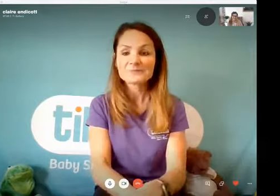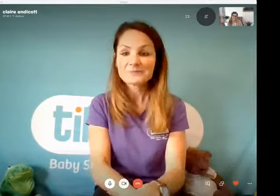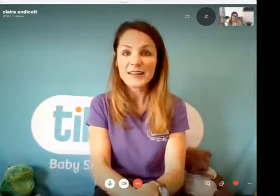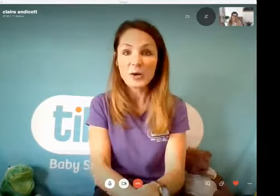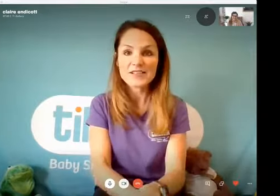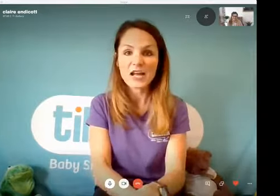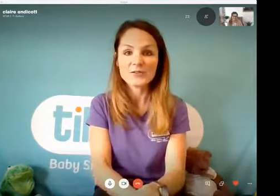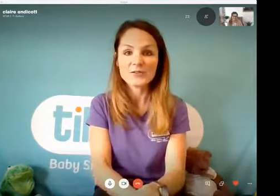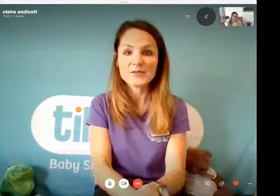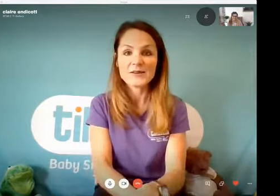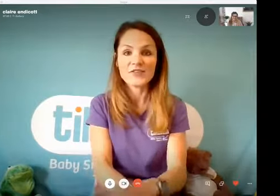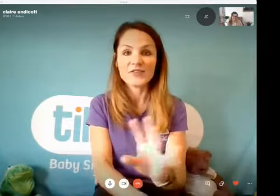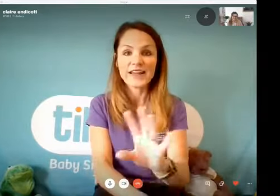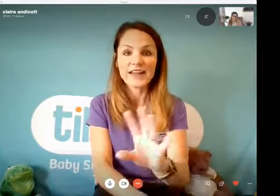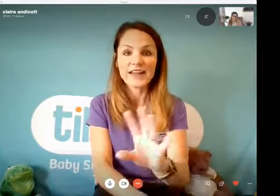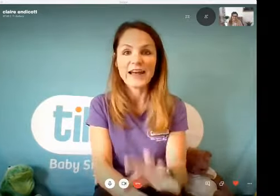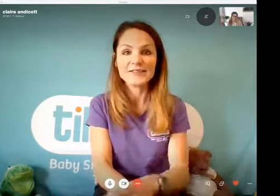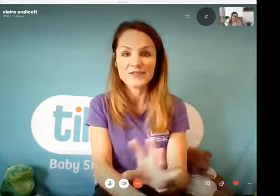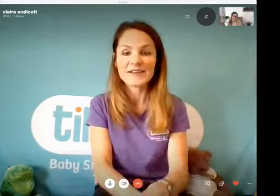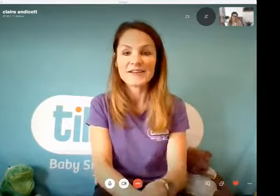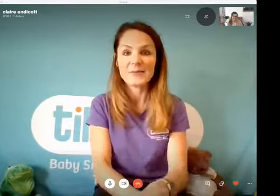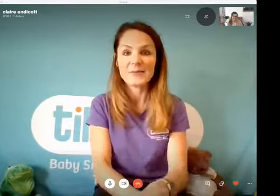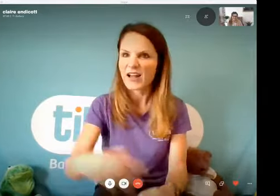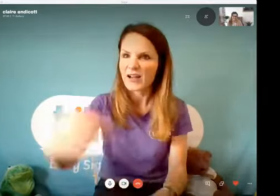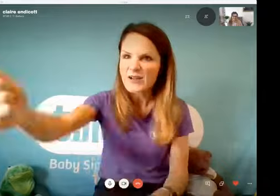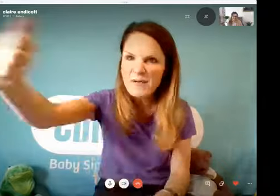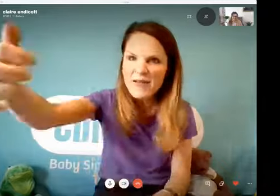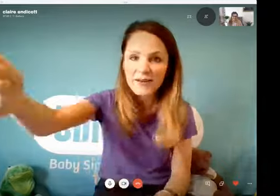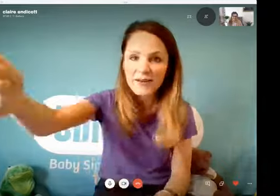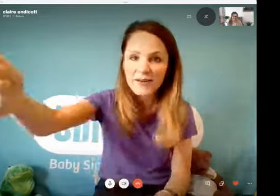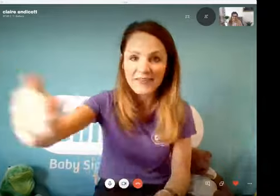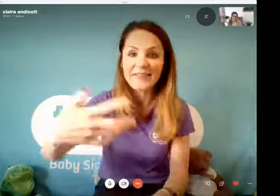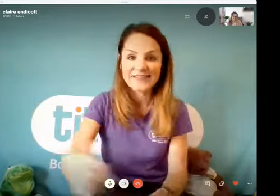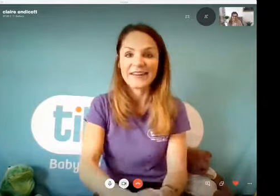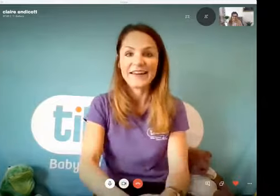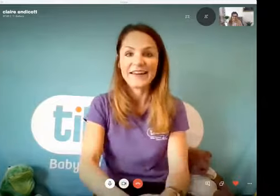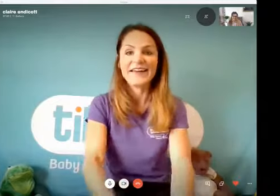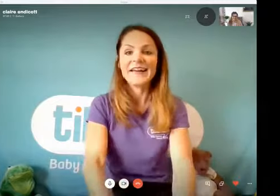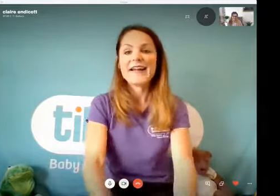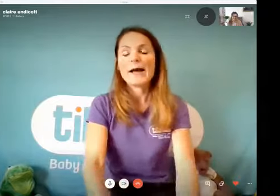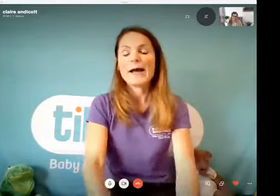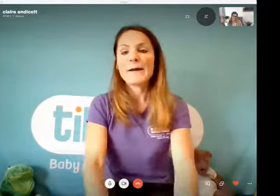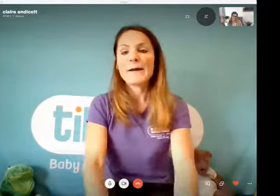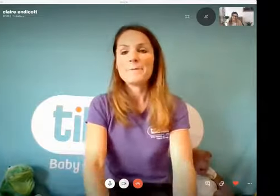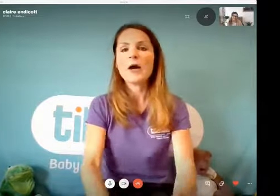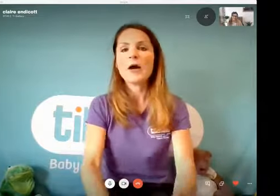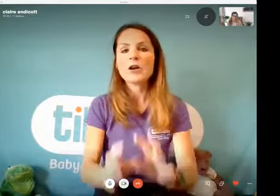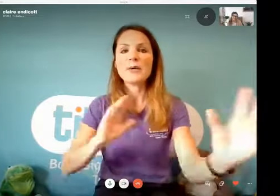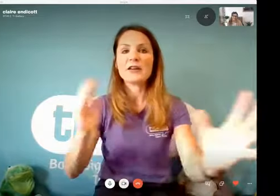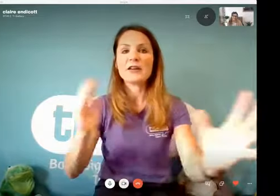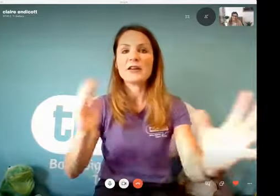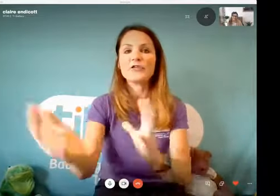Works though. Sometimes if you forget to feed them, they're like, where's my milk? And then they sign it. But I would pick a few around